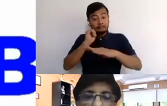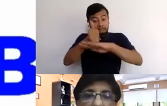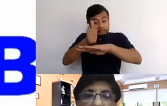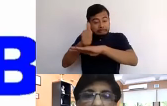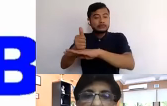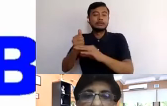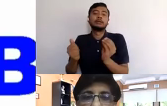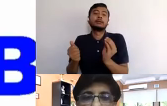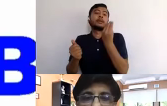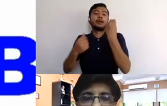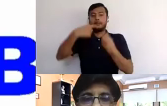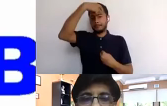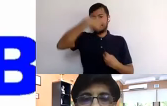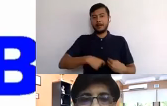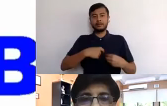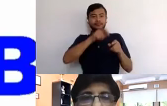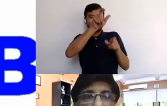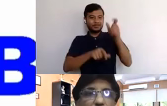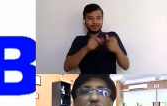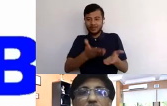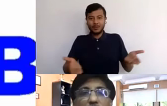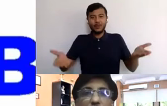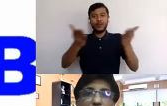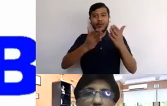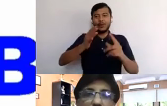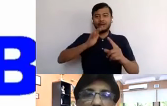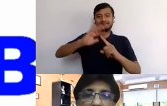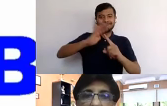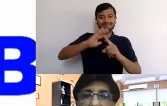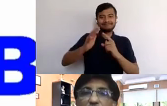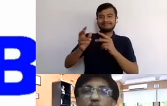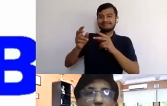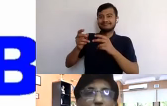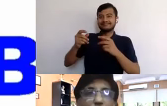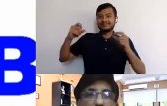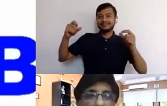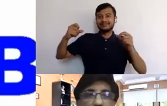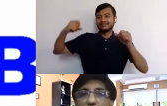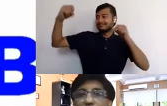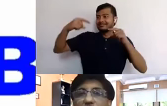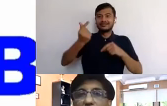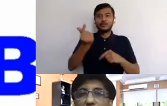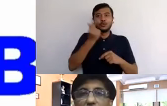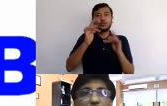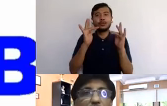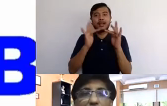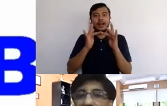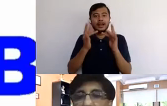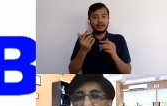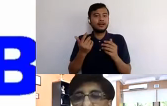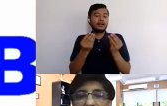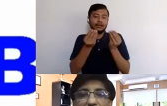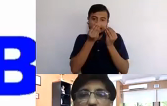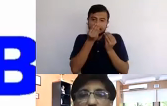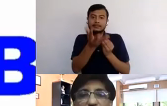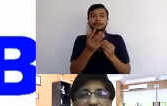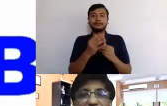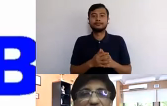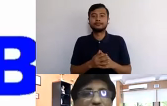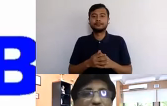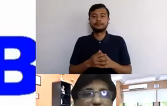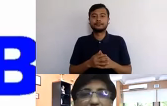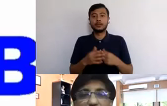in the villages. I am also a part of